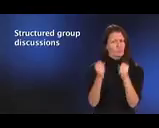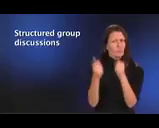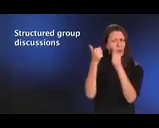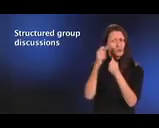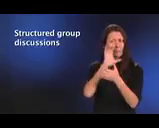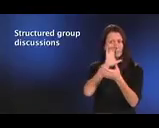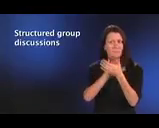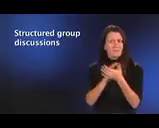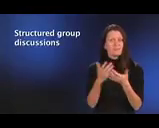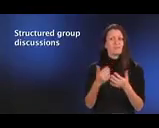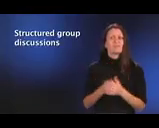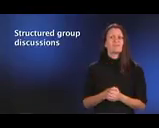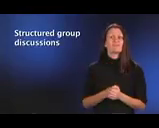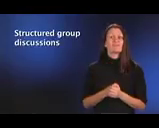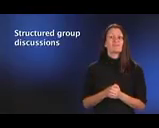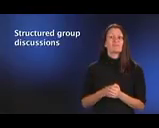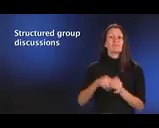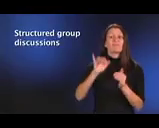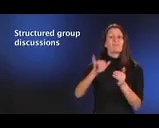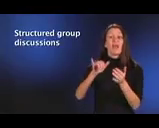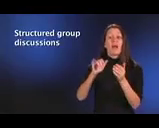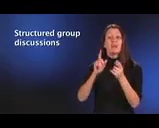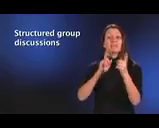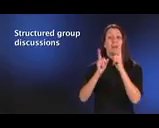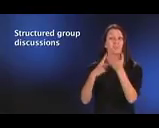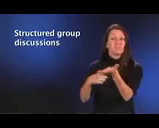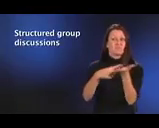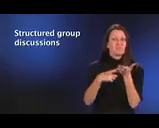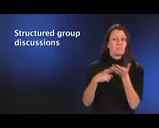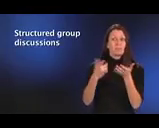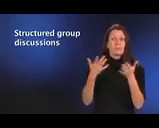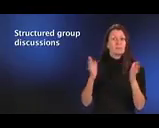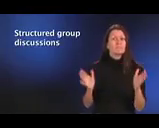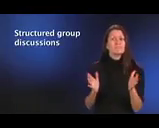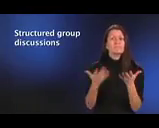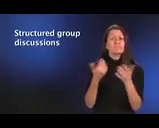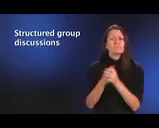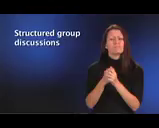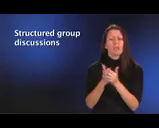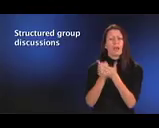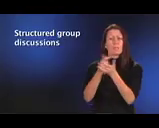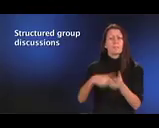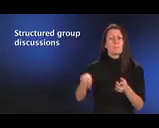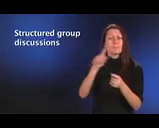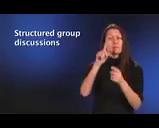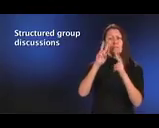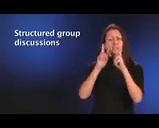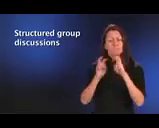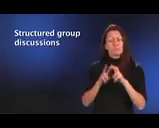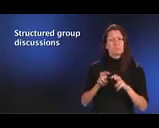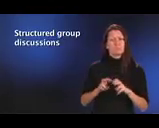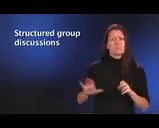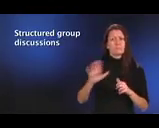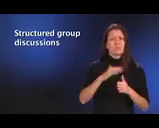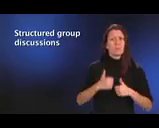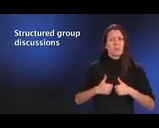The dialogues are designed to help people look at their lives and think how well their recovery is